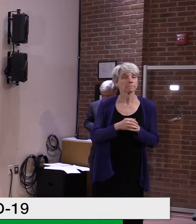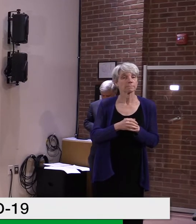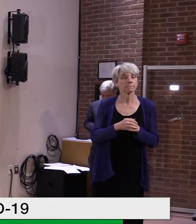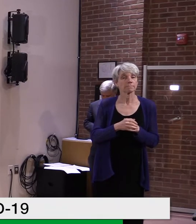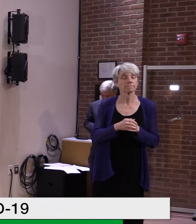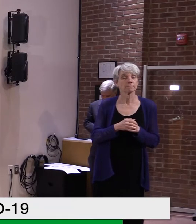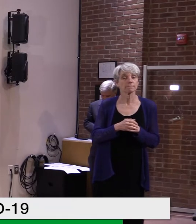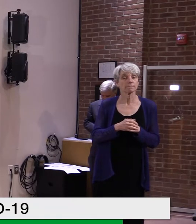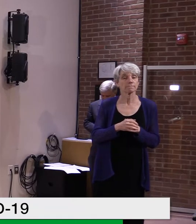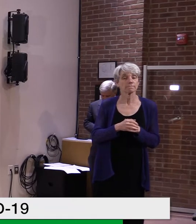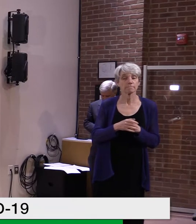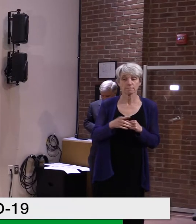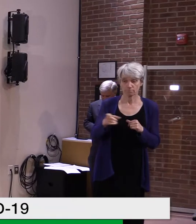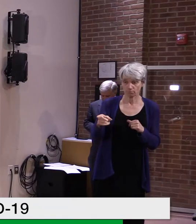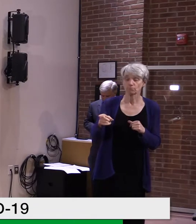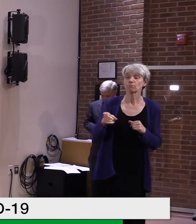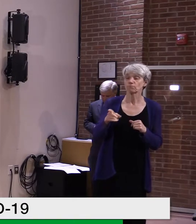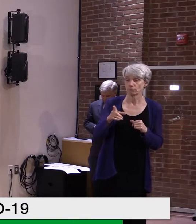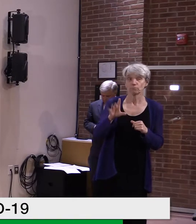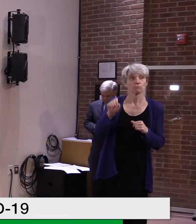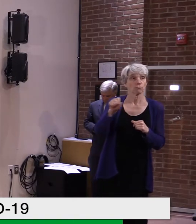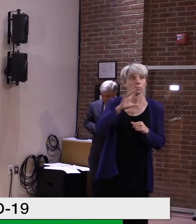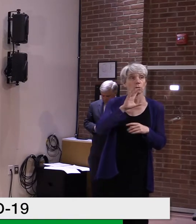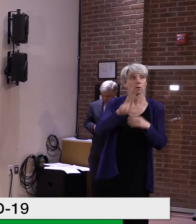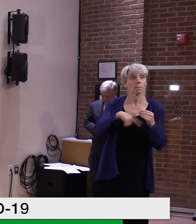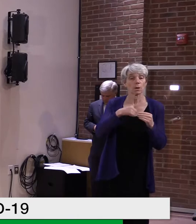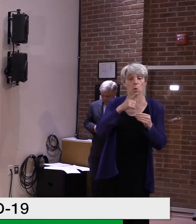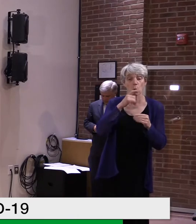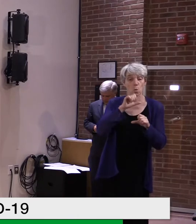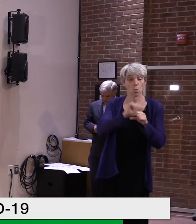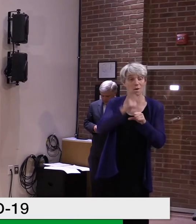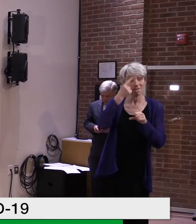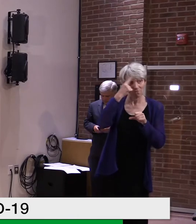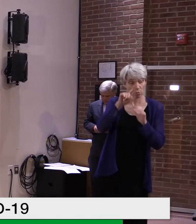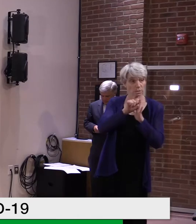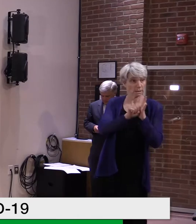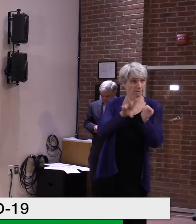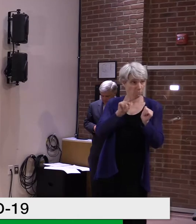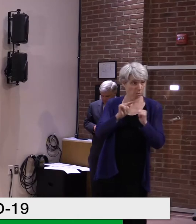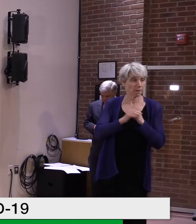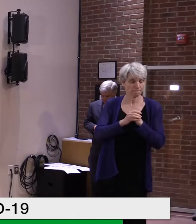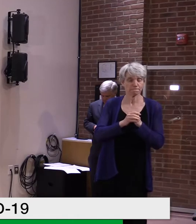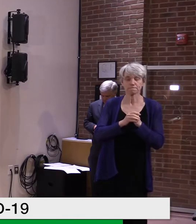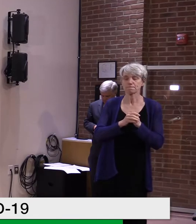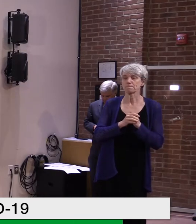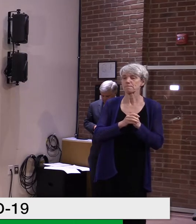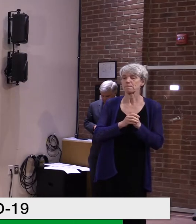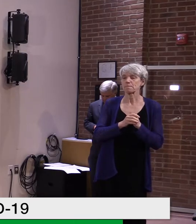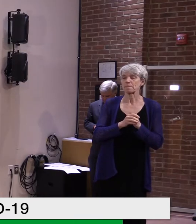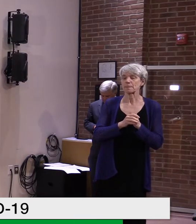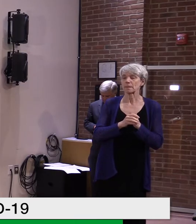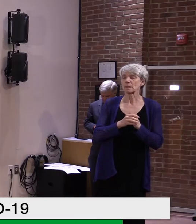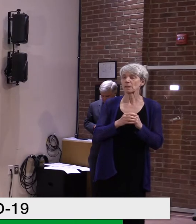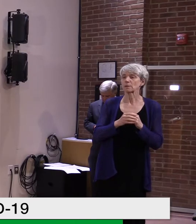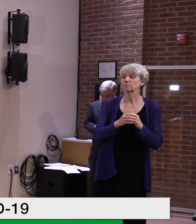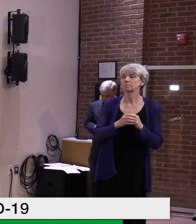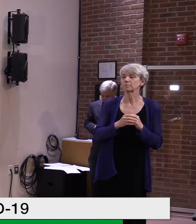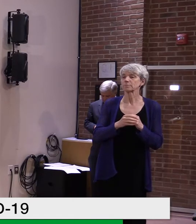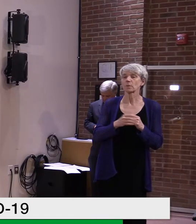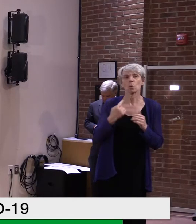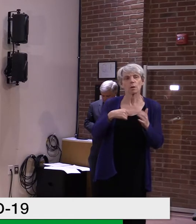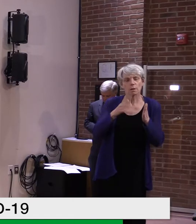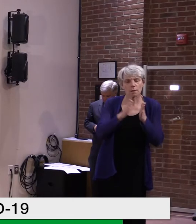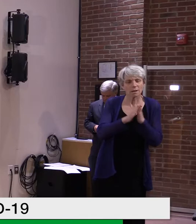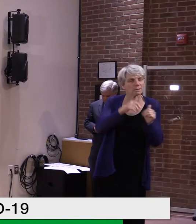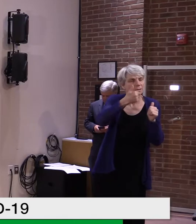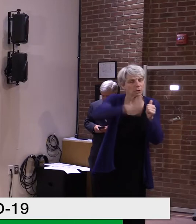Yeah, for the state employees, Governor, we have asked all of the departments and